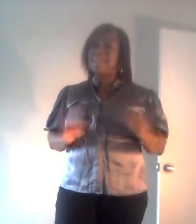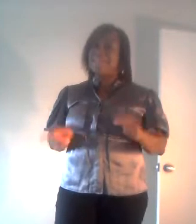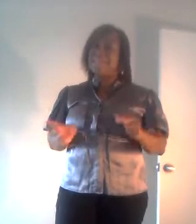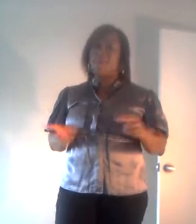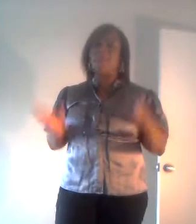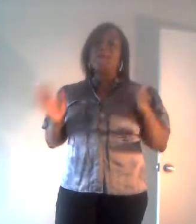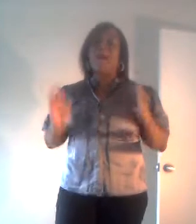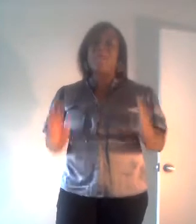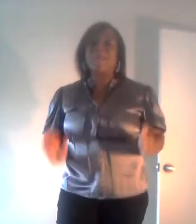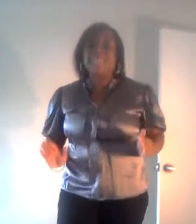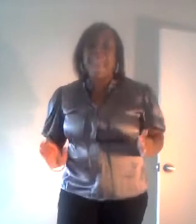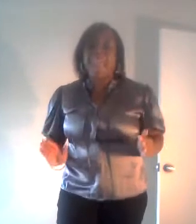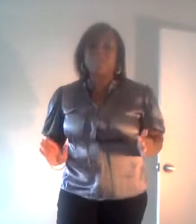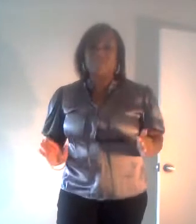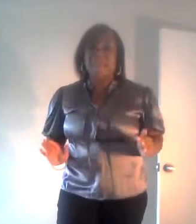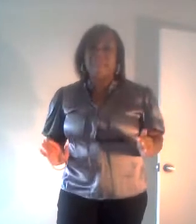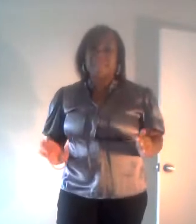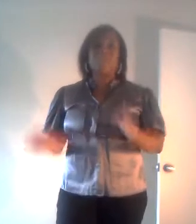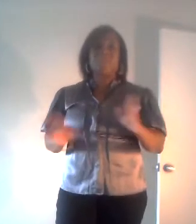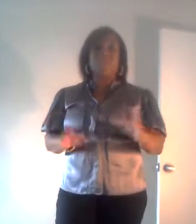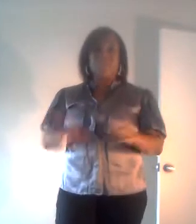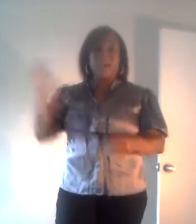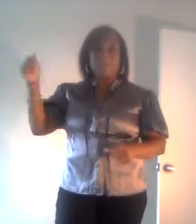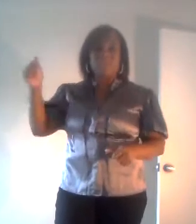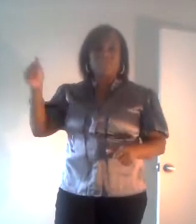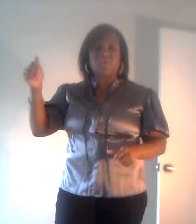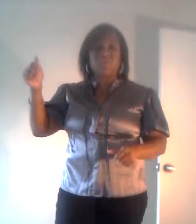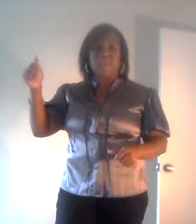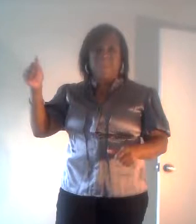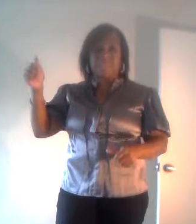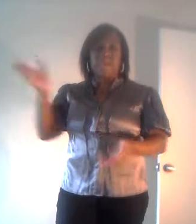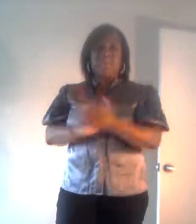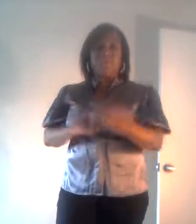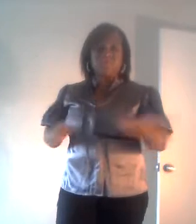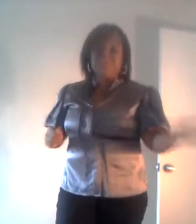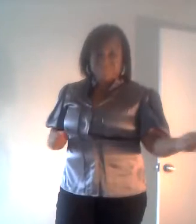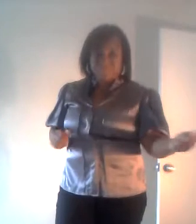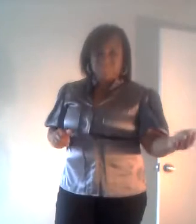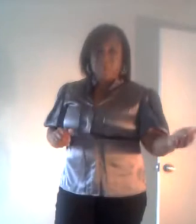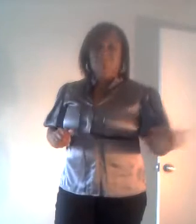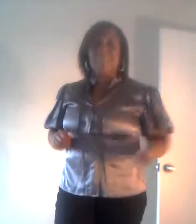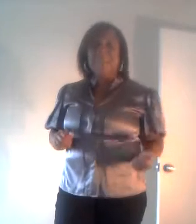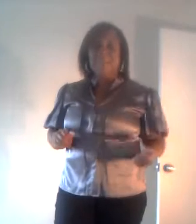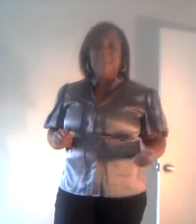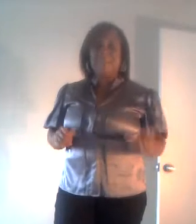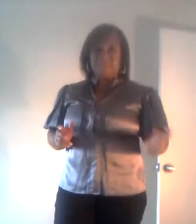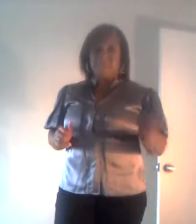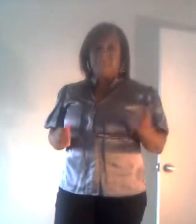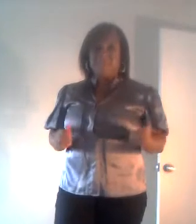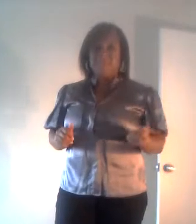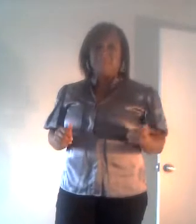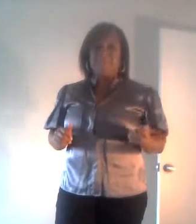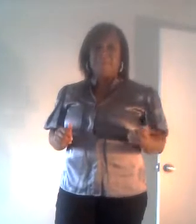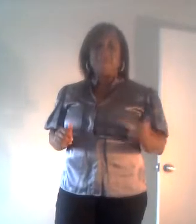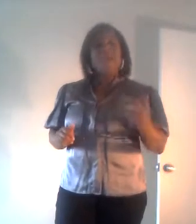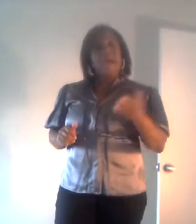eating well, I wasn't exercising. So I went up to 208. Boom. On Monday, the 12th of November, I was